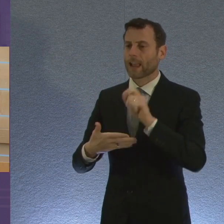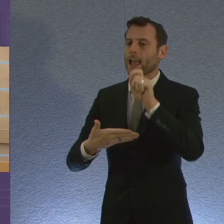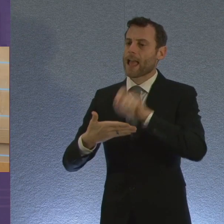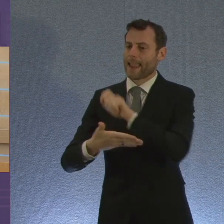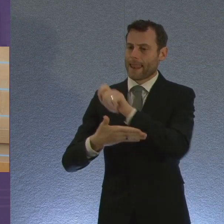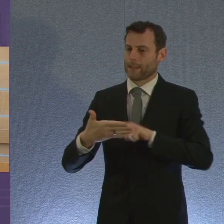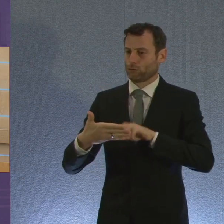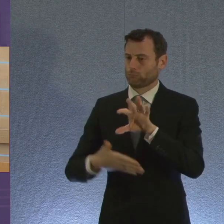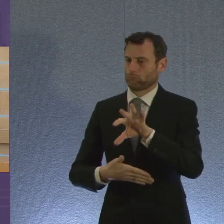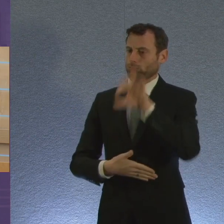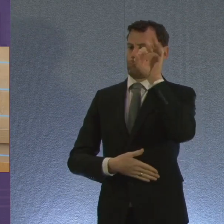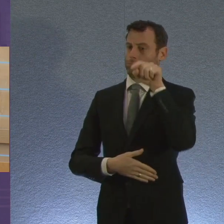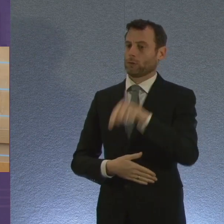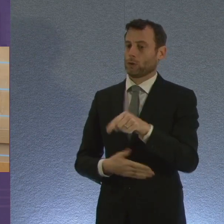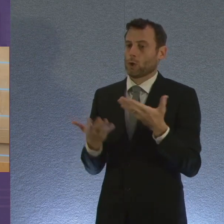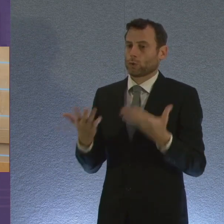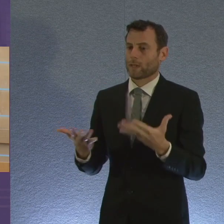following the Stage 1 debate.